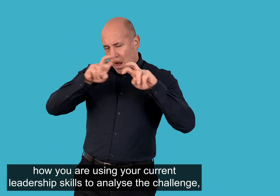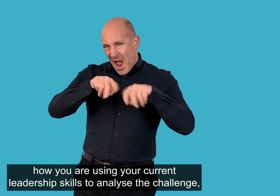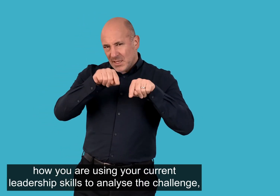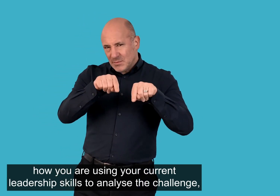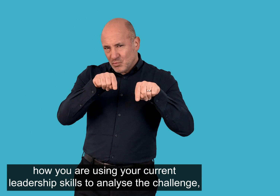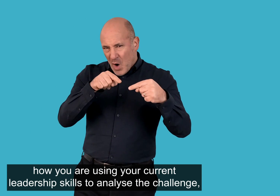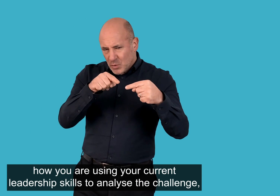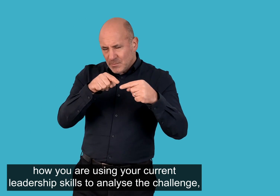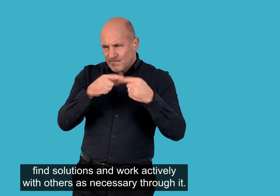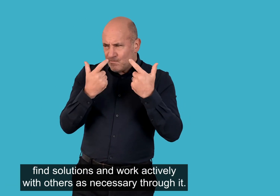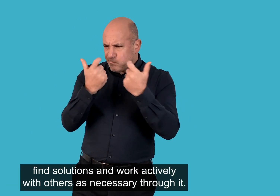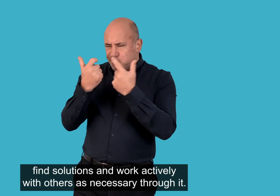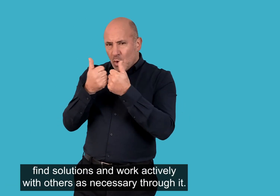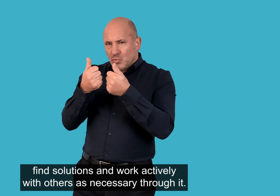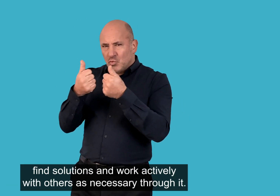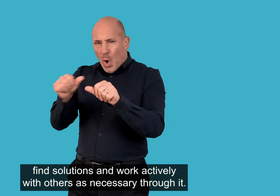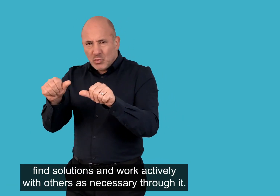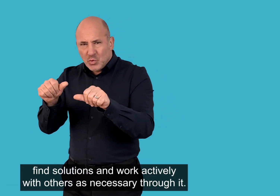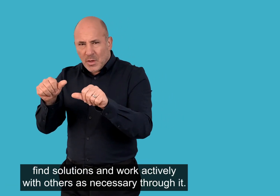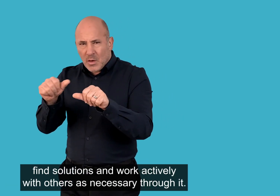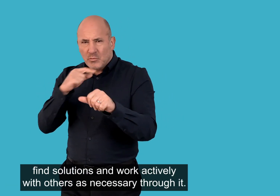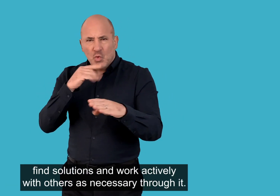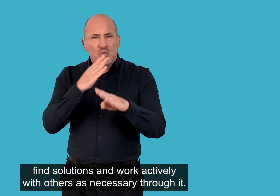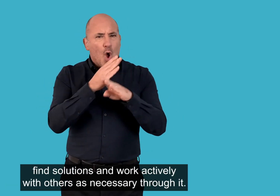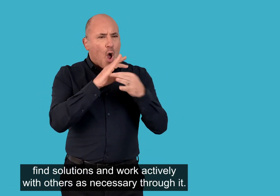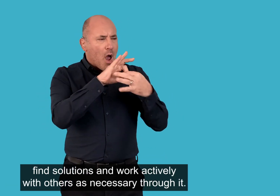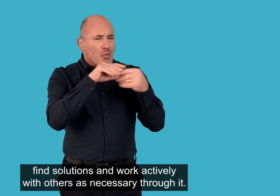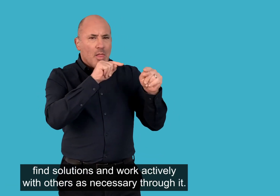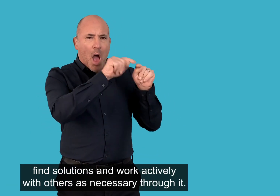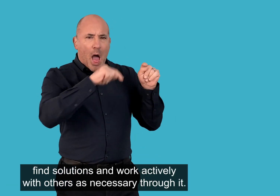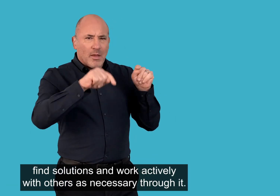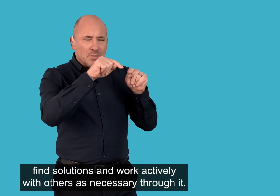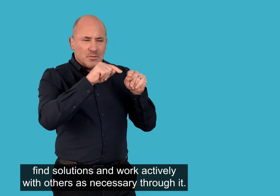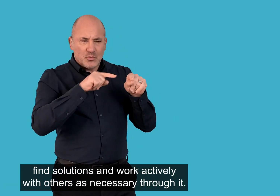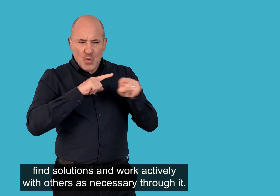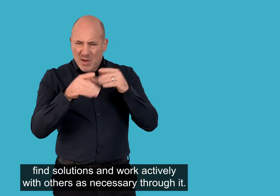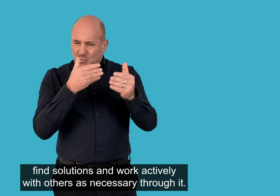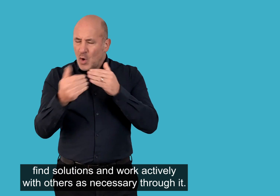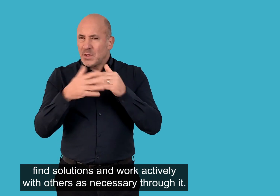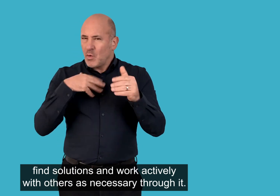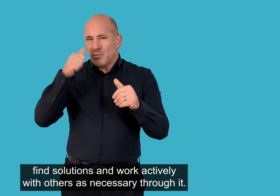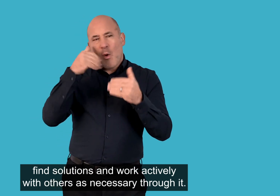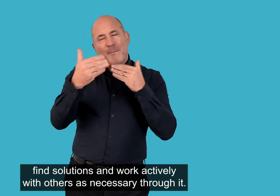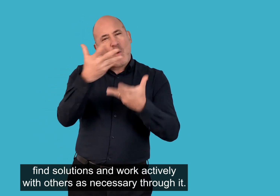analyse the challenge, find solutions and work actively with others as necessary through it.